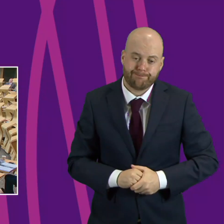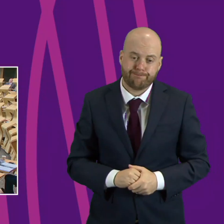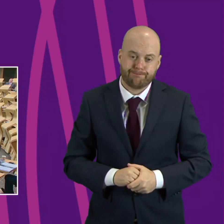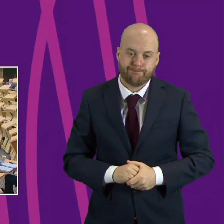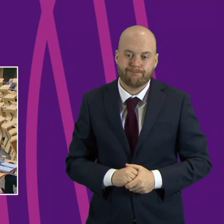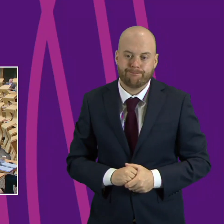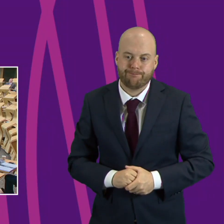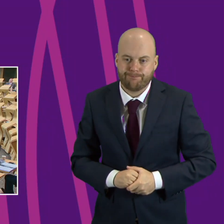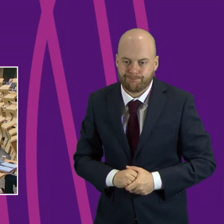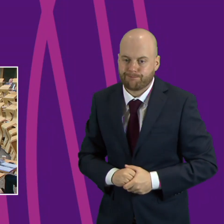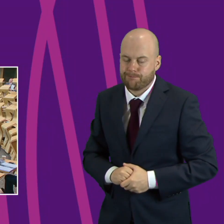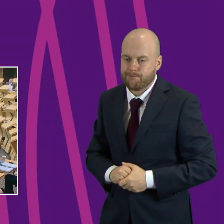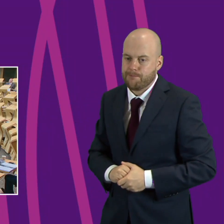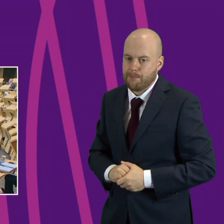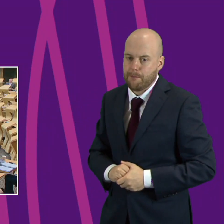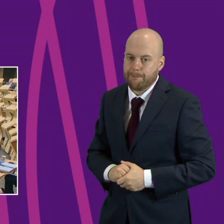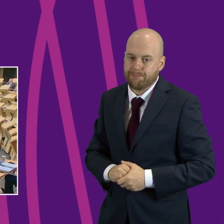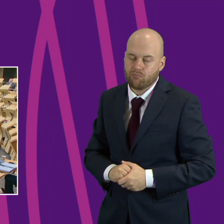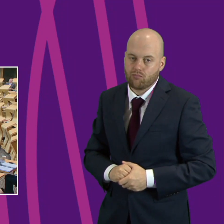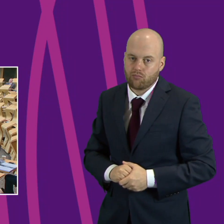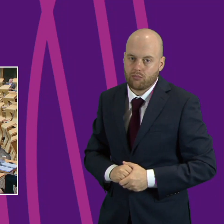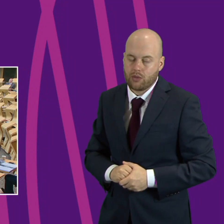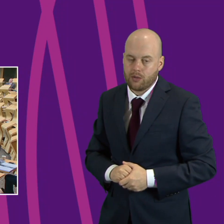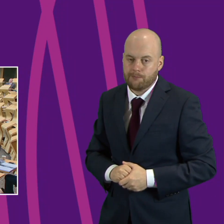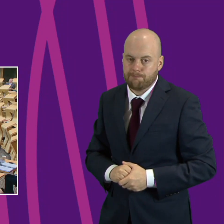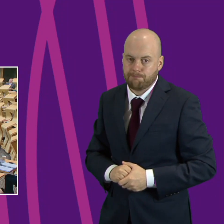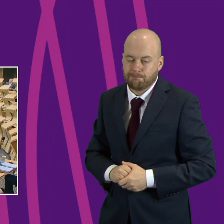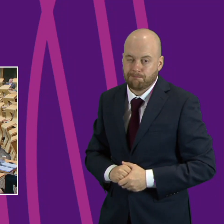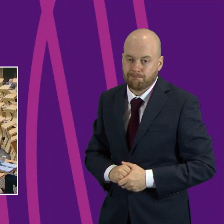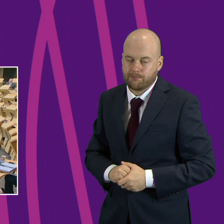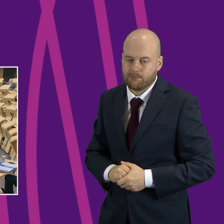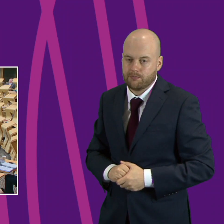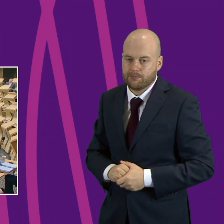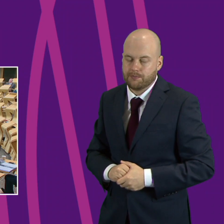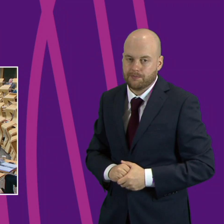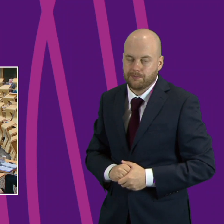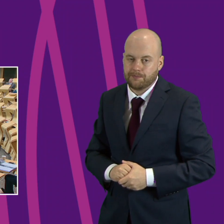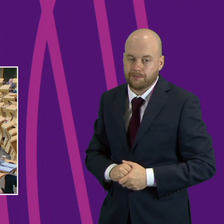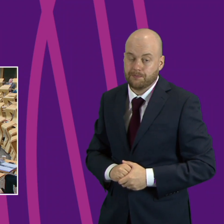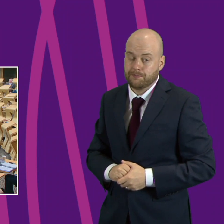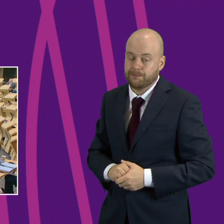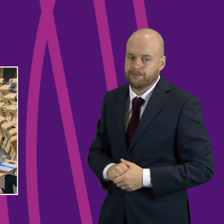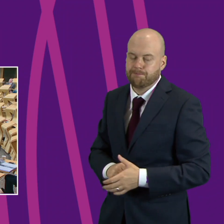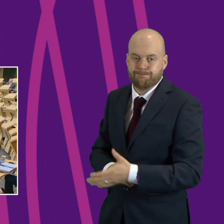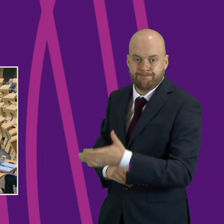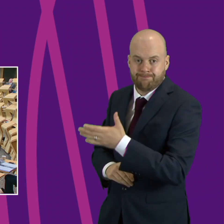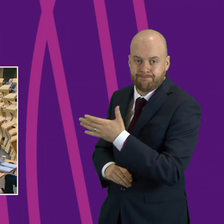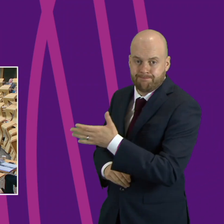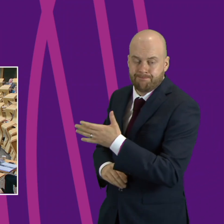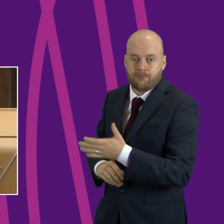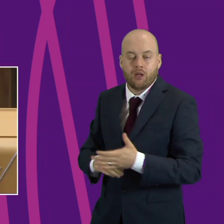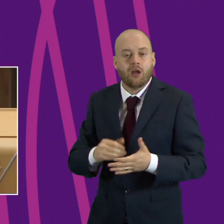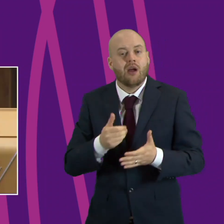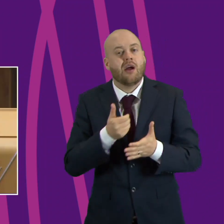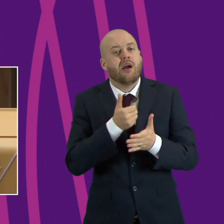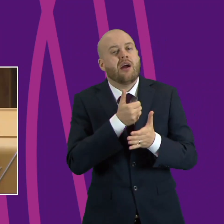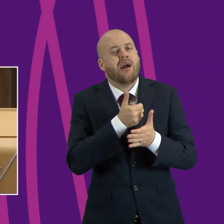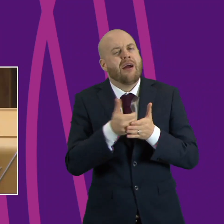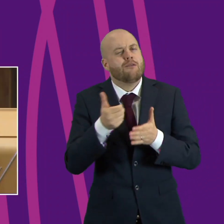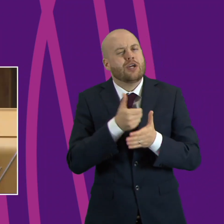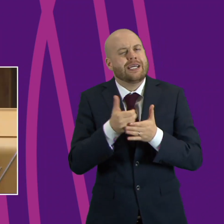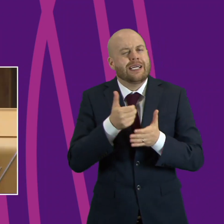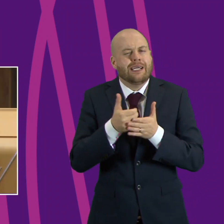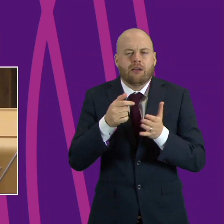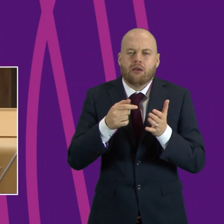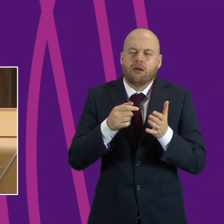Every Thursday evening, we rightly applaud the work of health and social care staff, but they need more than our applause. And I hope in the fullness of time their contribution